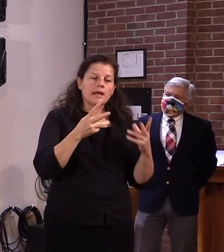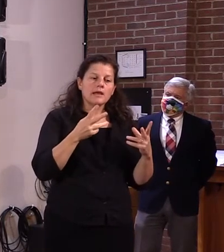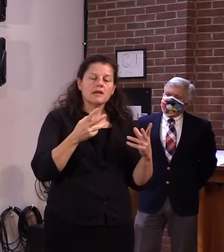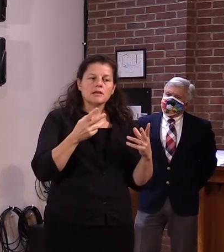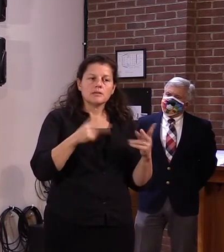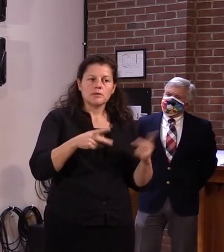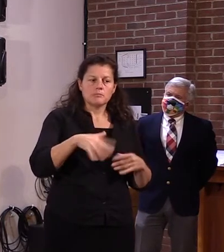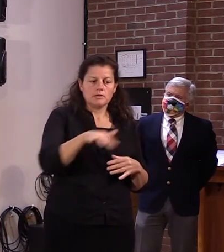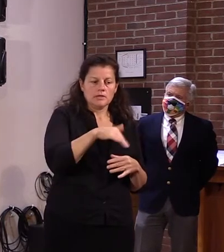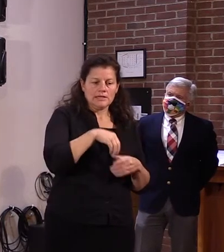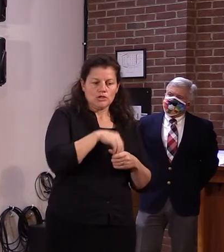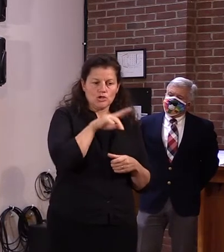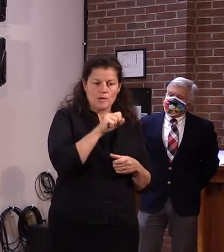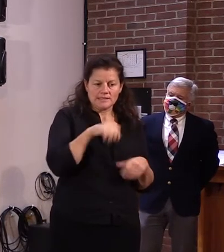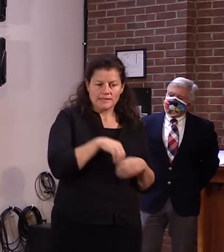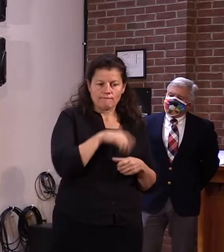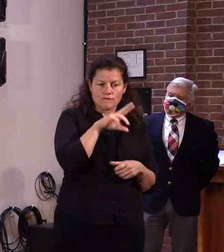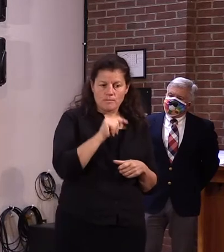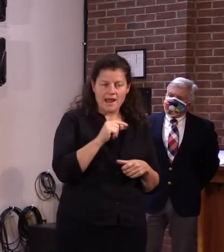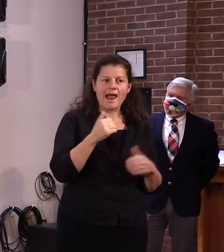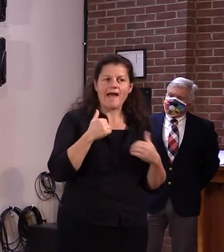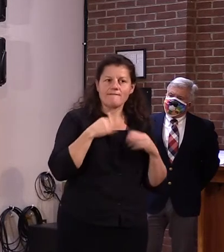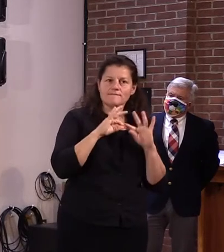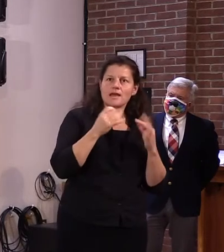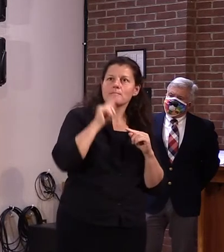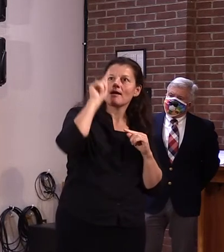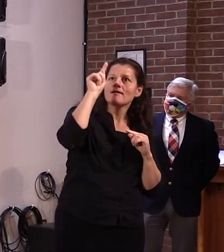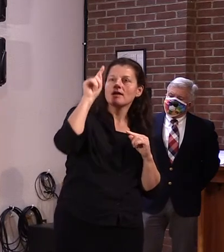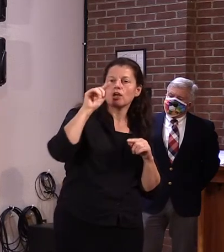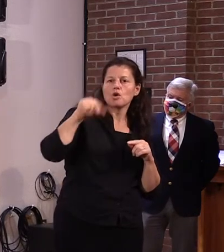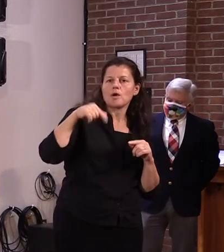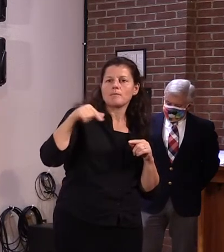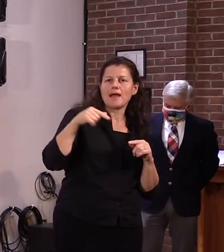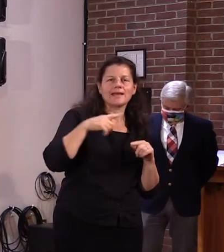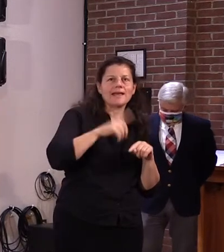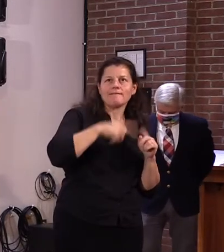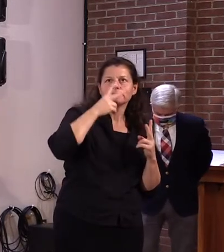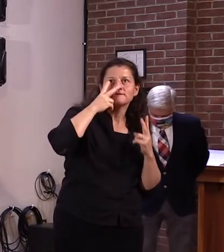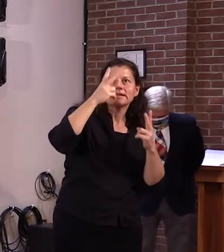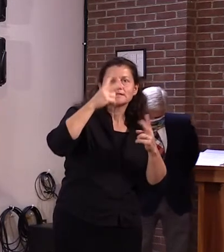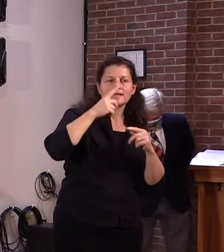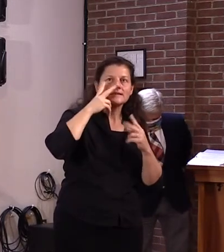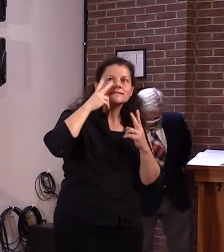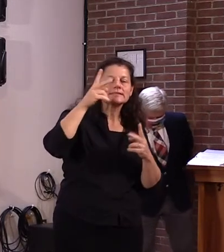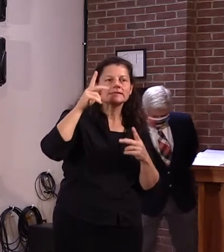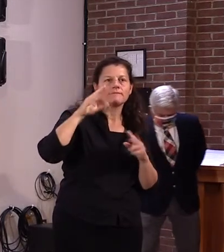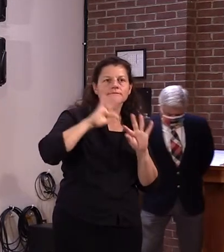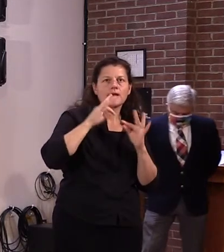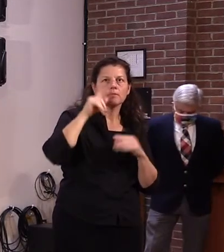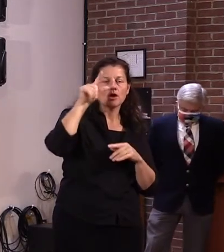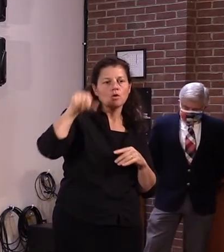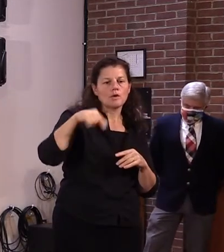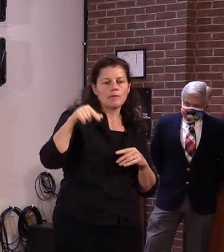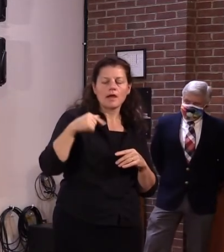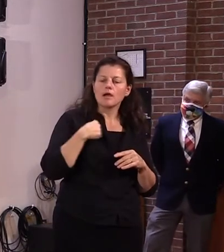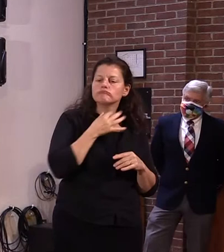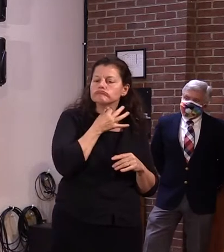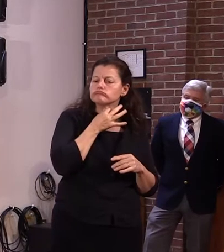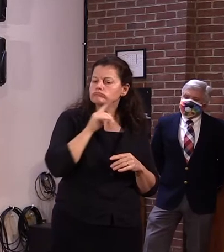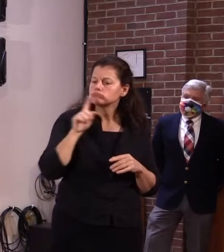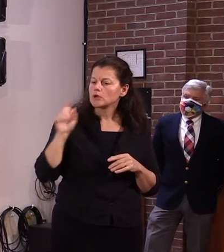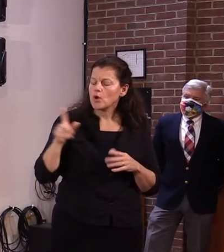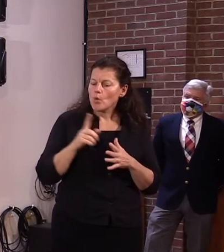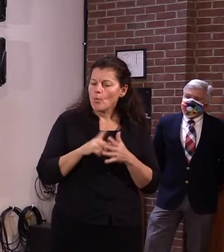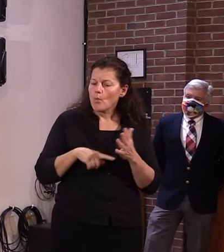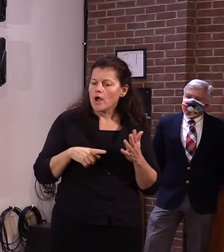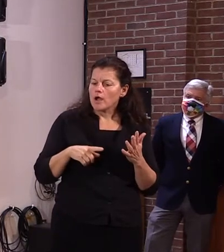either side of the border, it's been a while since they've been able to see each other. What metrics are you looking